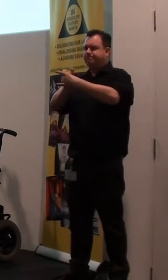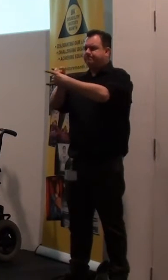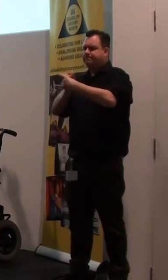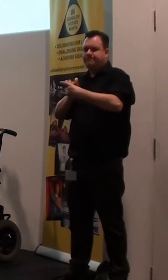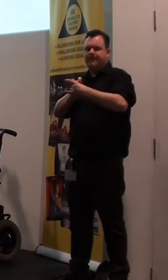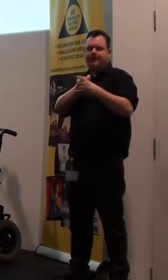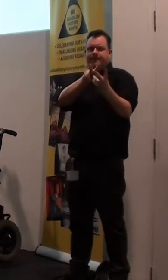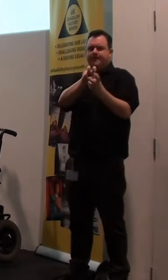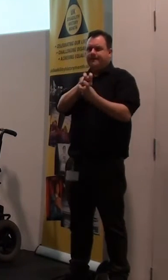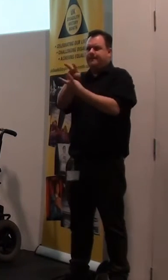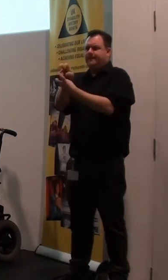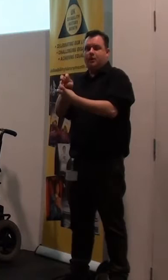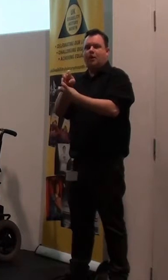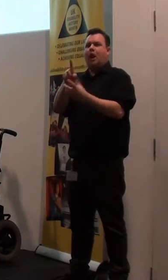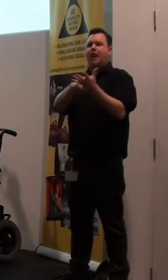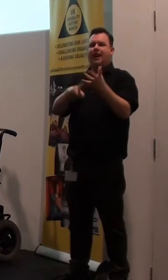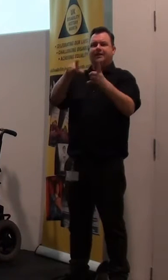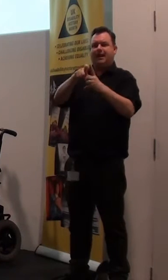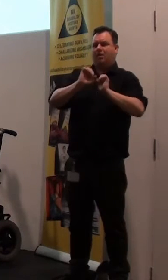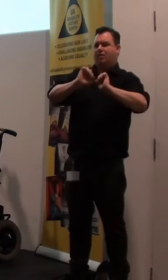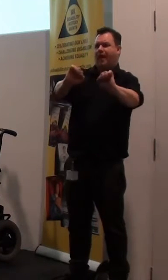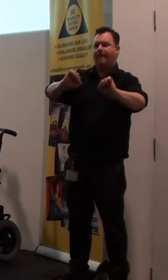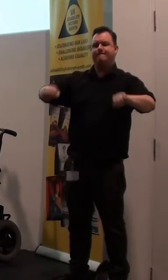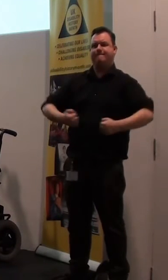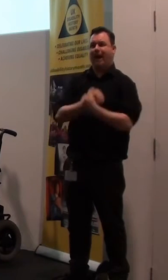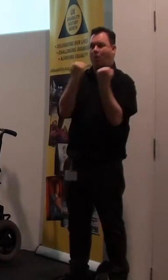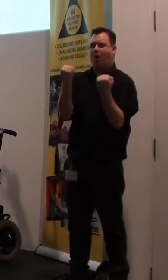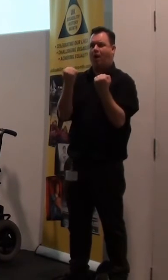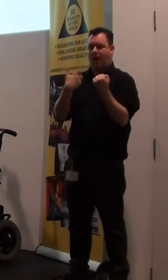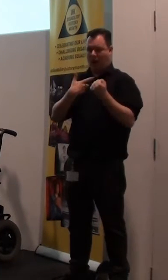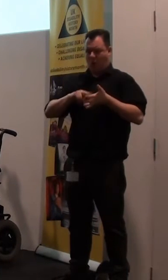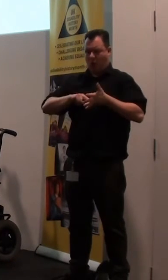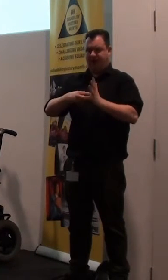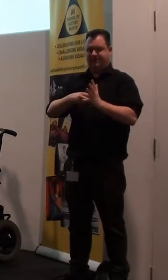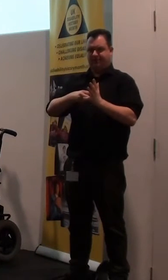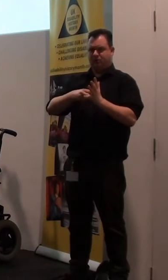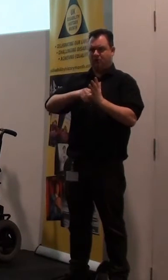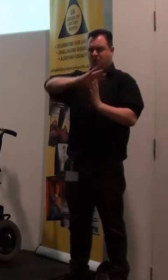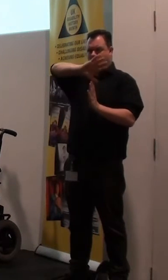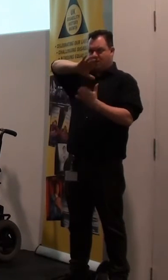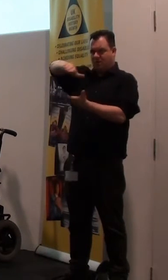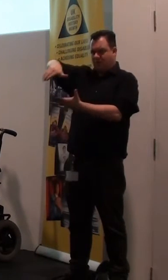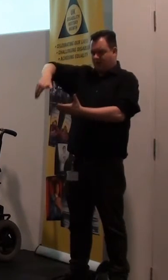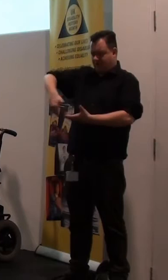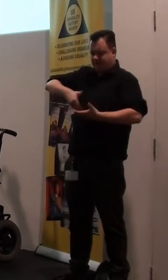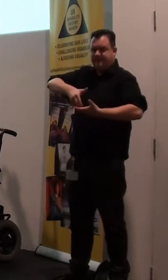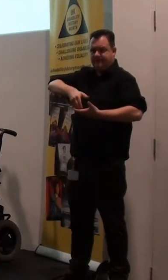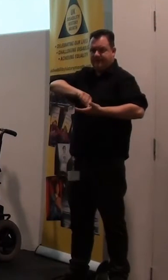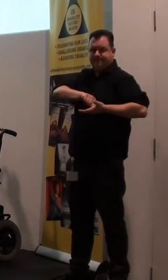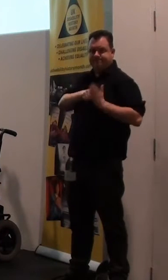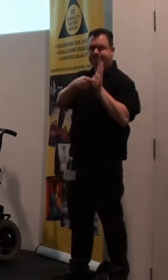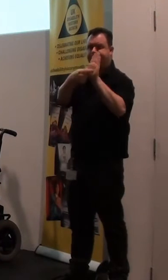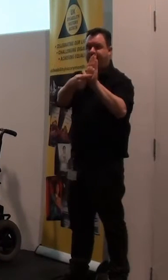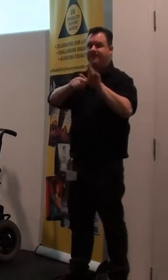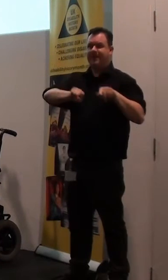that power that people with learning disabilities have in some kind of organisational way, express it organisationally, then we can start to